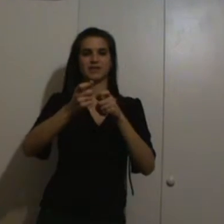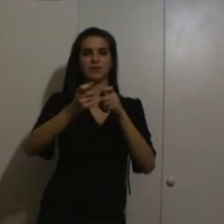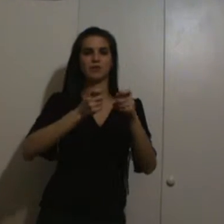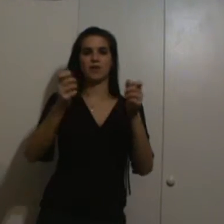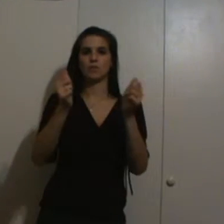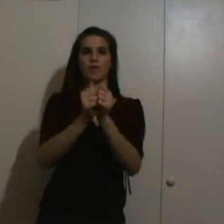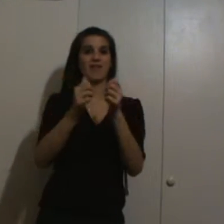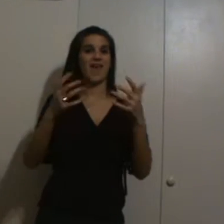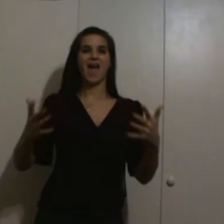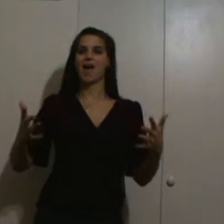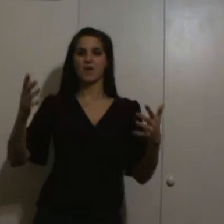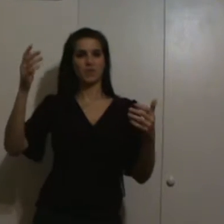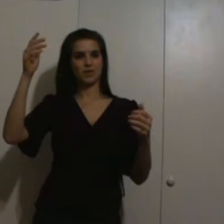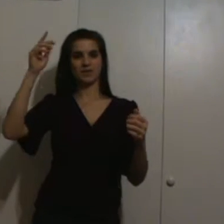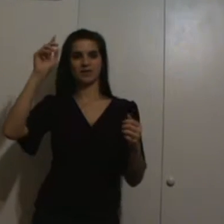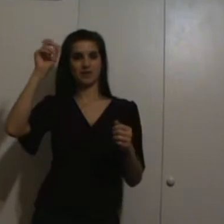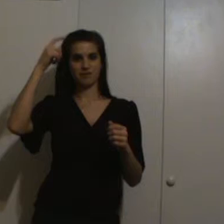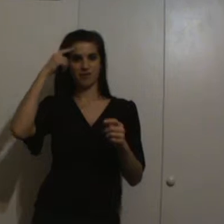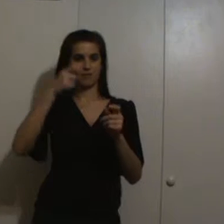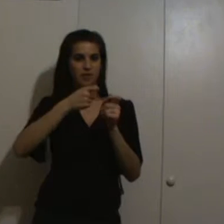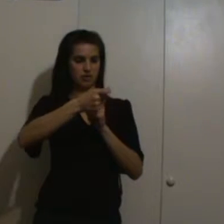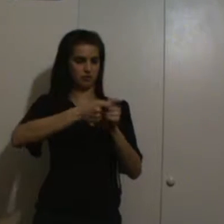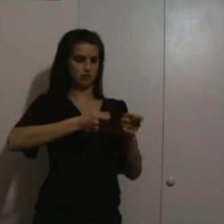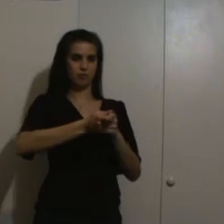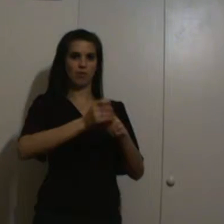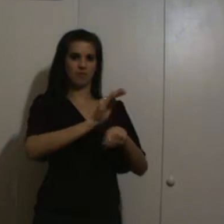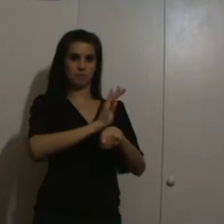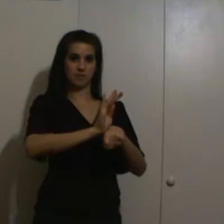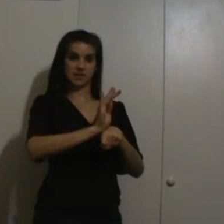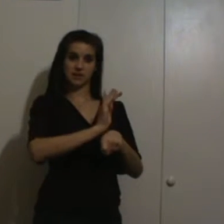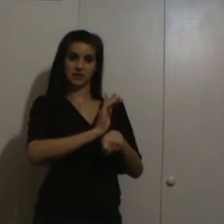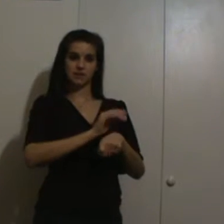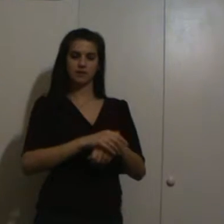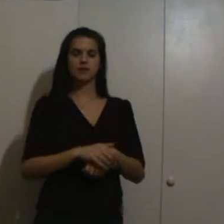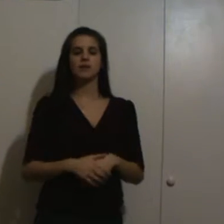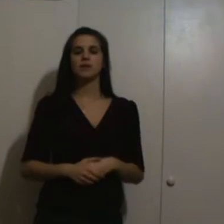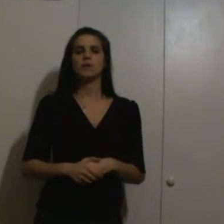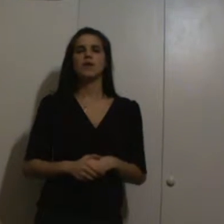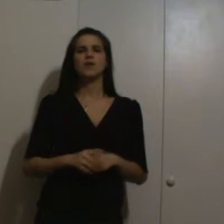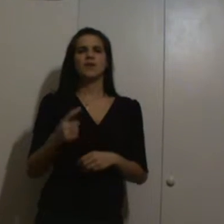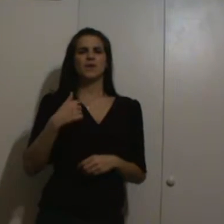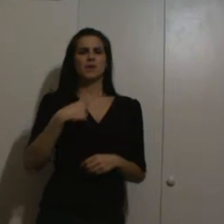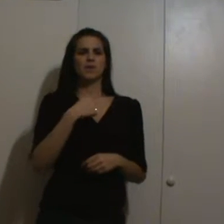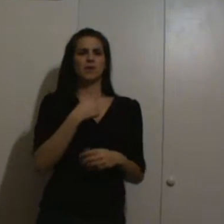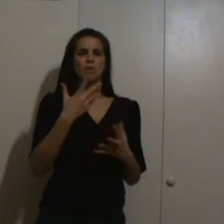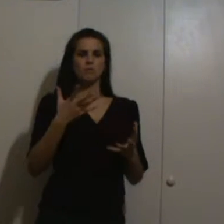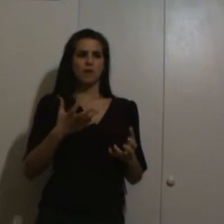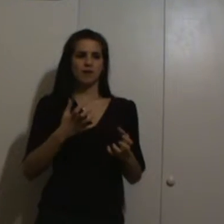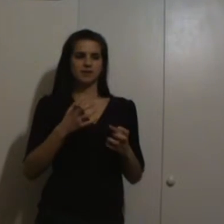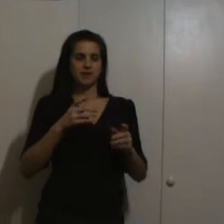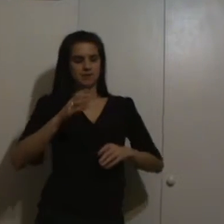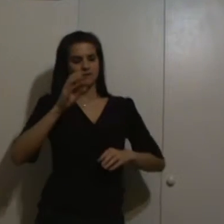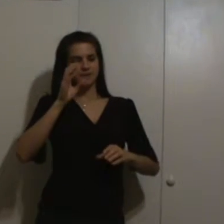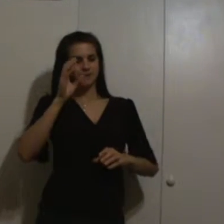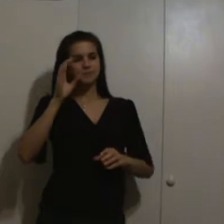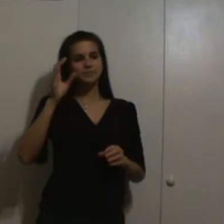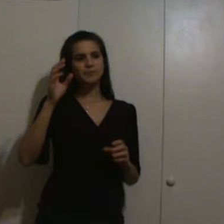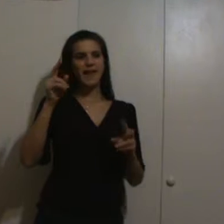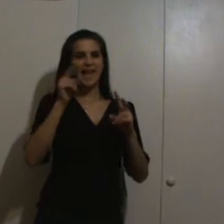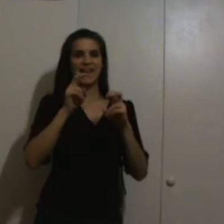some intervention. But the question we want to explore today is how much intervention should government